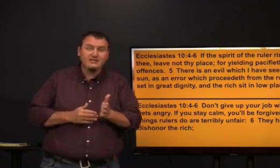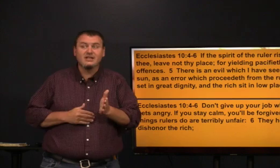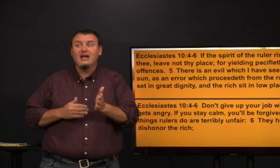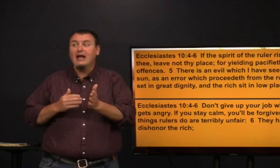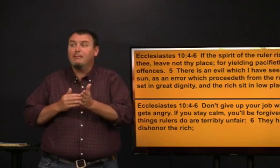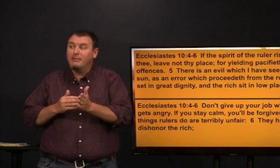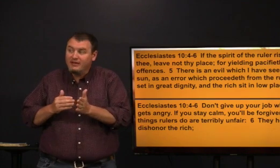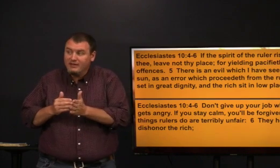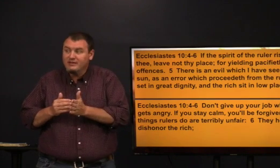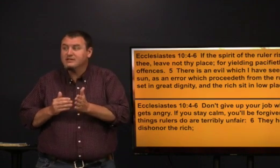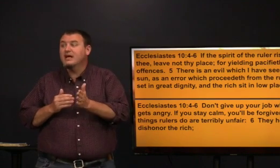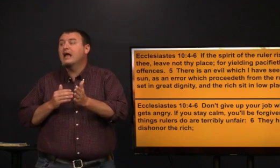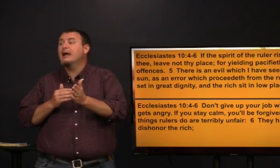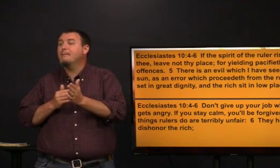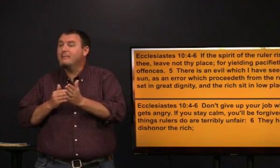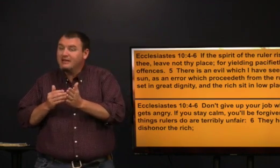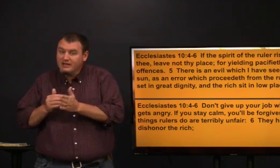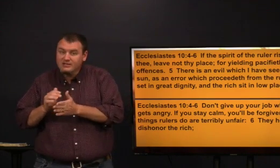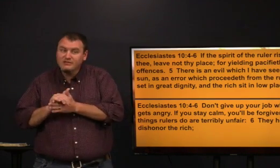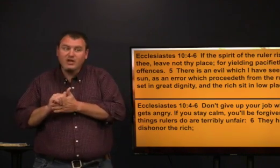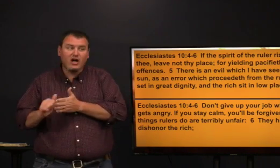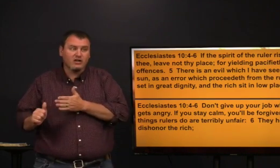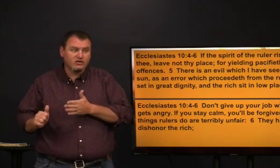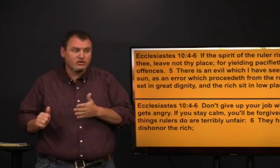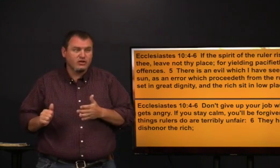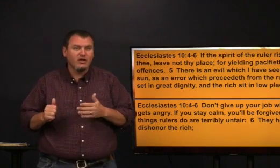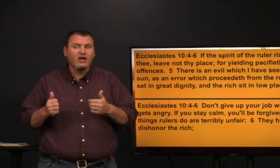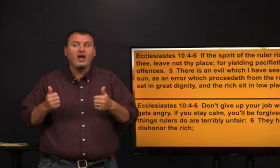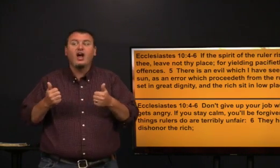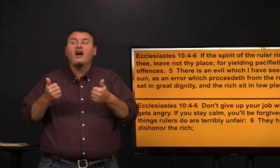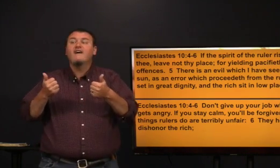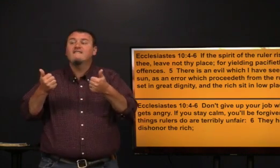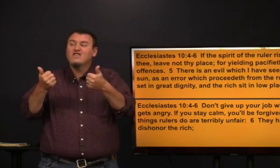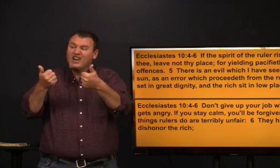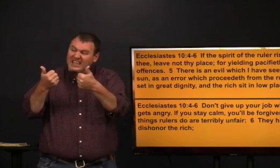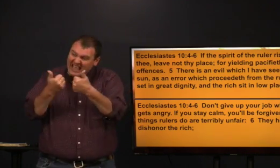Millions and millions and millions of dollars.